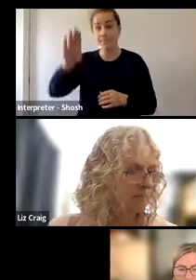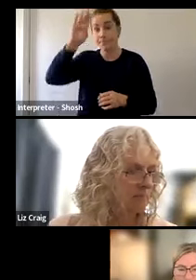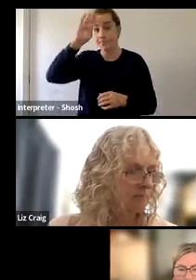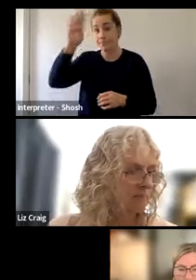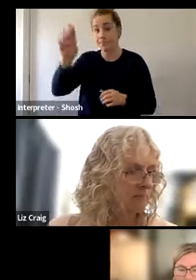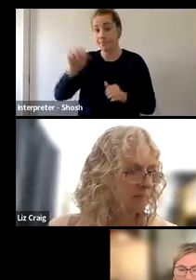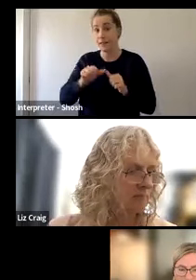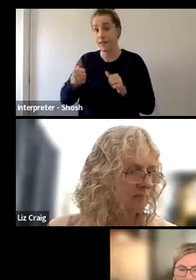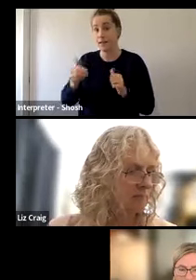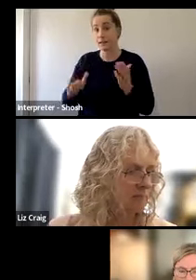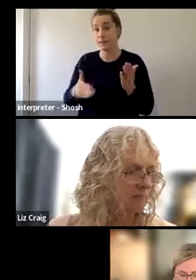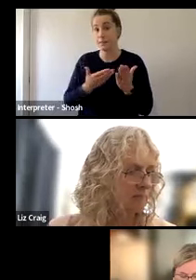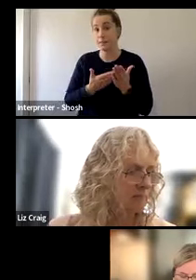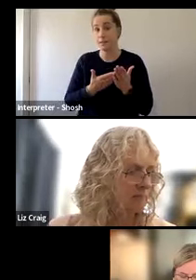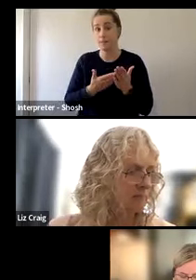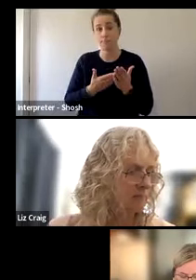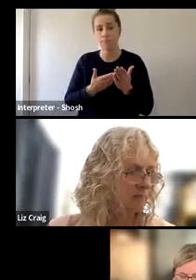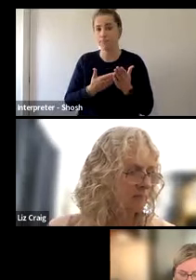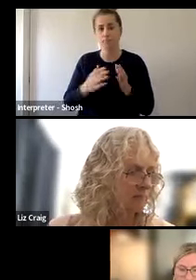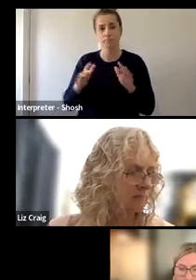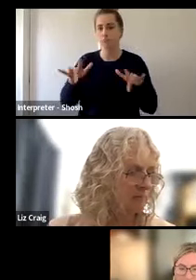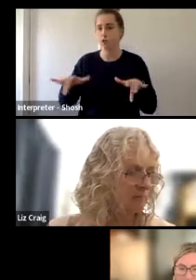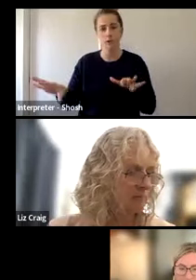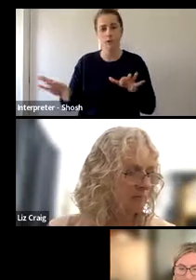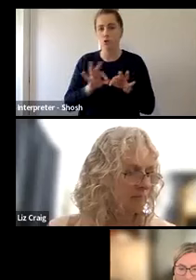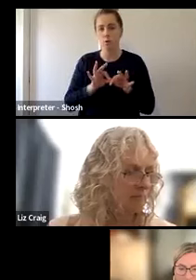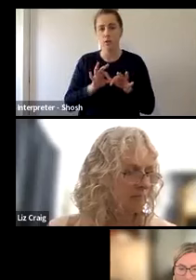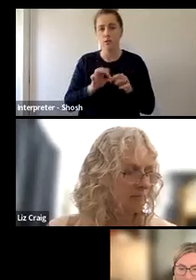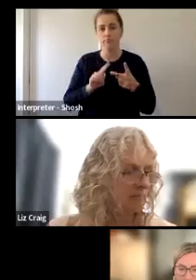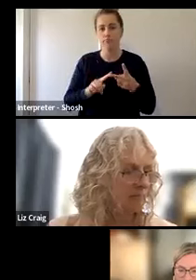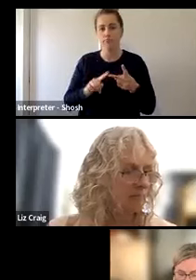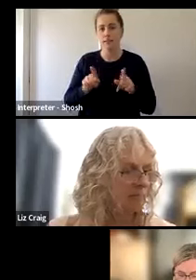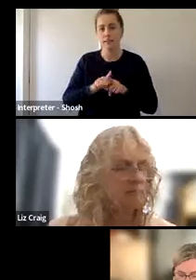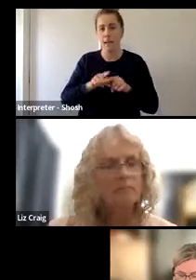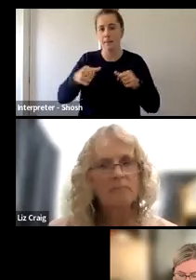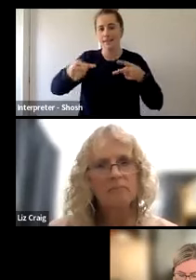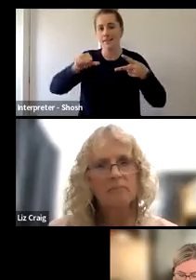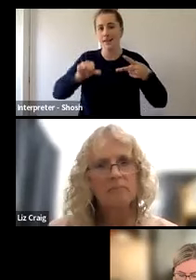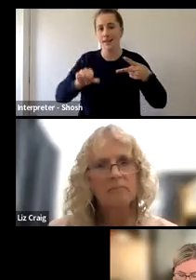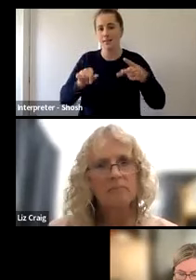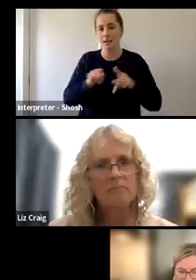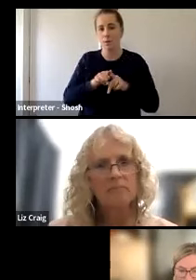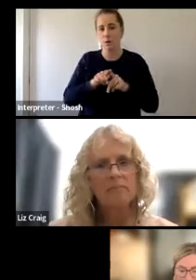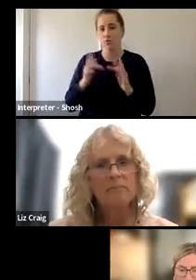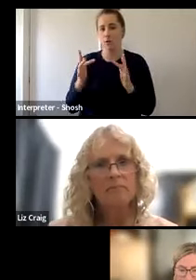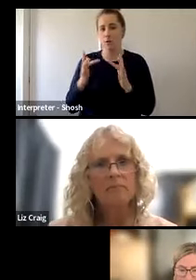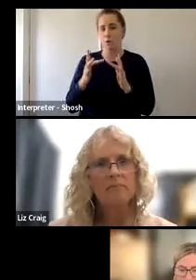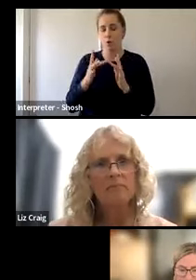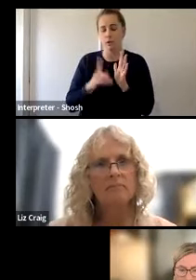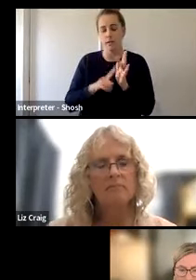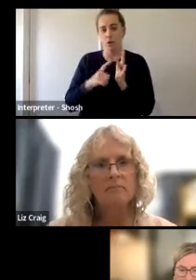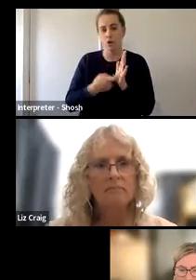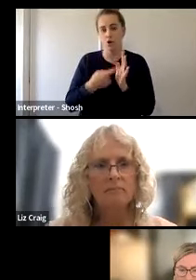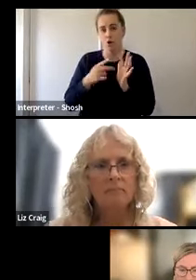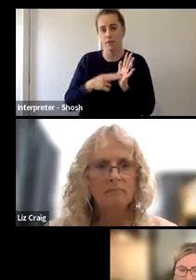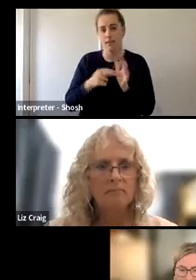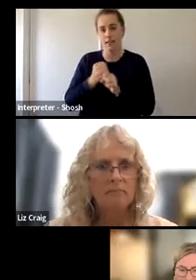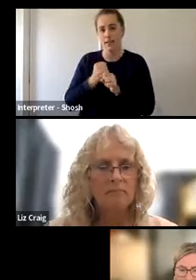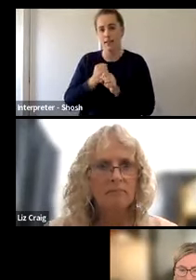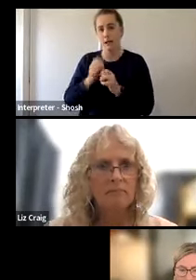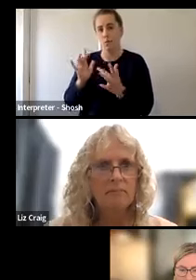The next submitter has not joined yet, and neither has the submitter after that. We're just getting in contact with Loren Glenn, and we'll contact